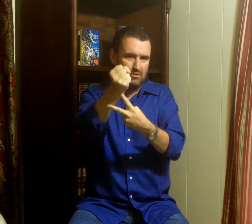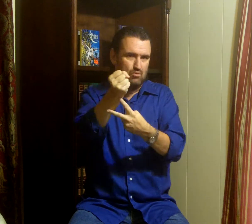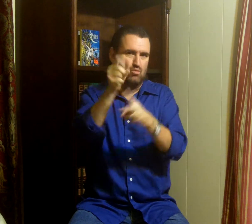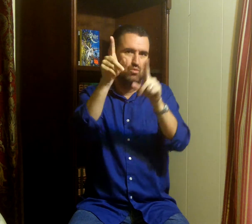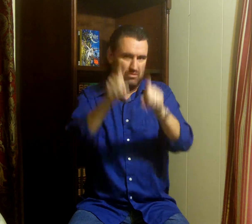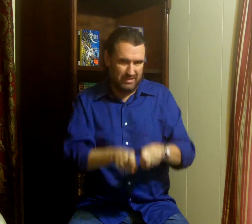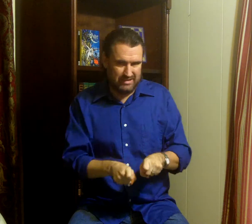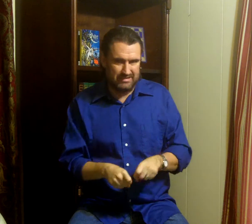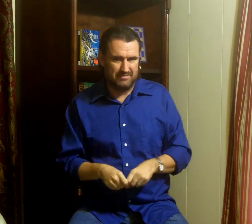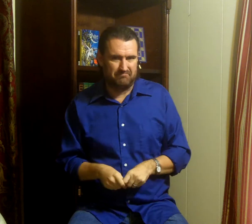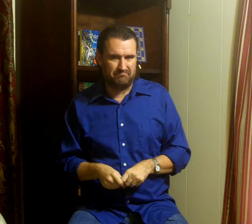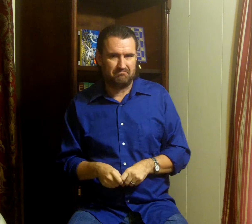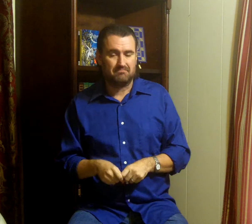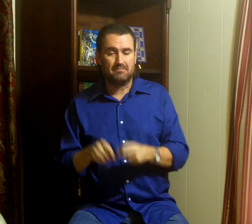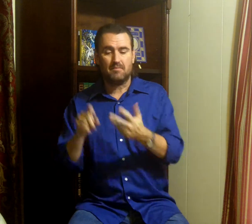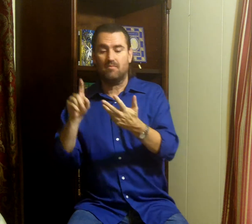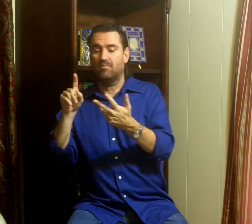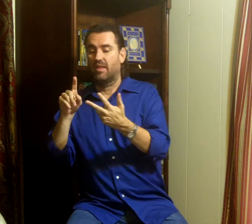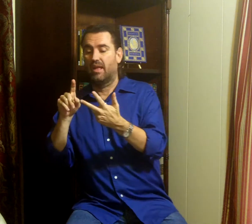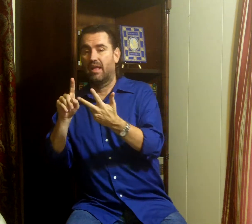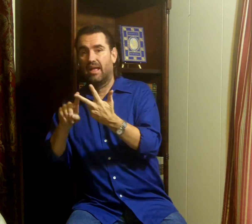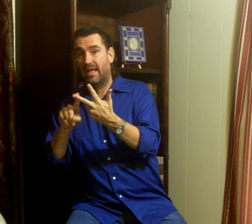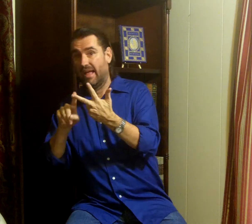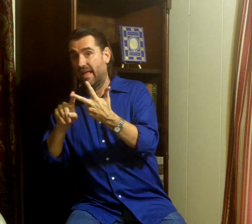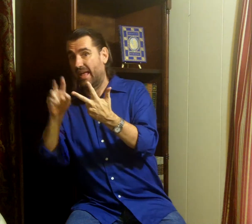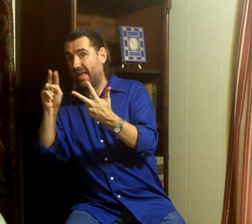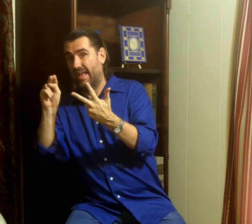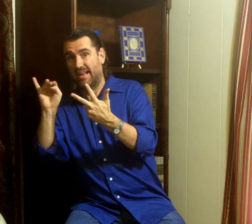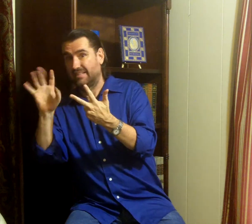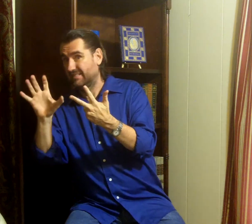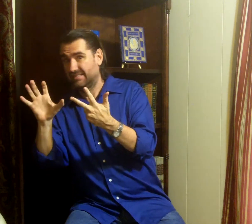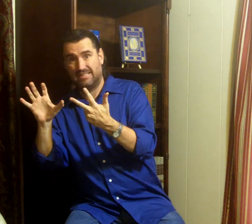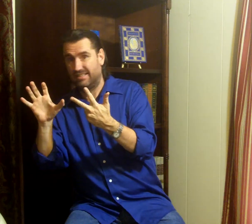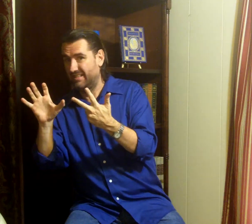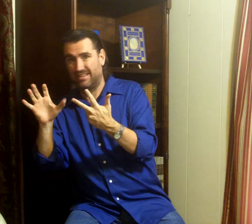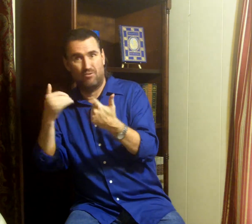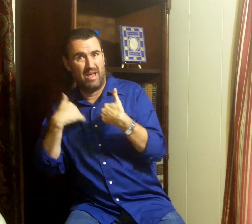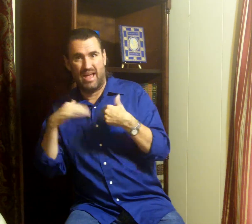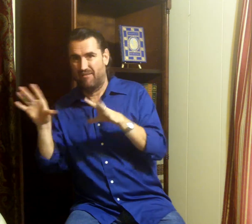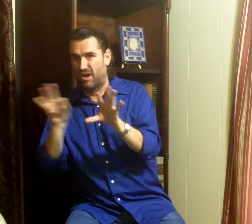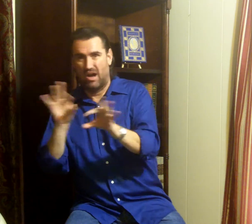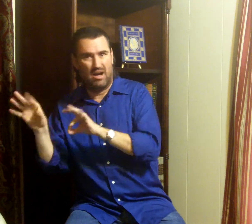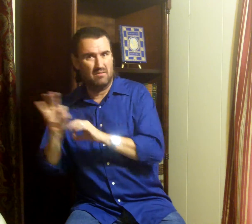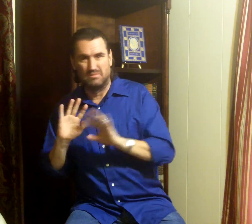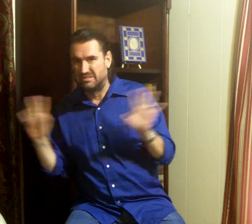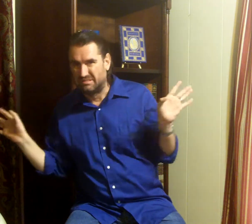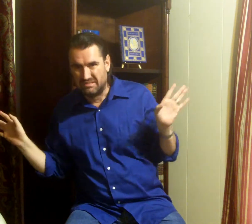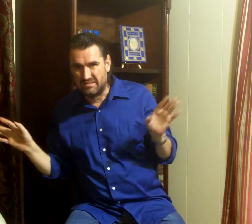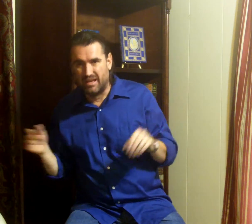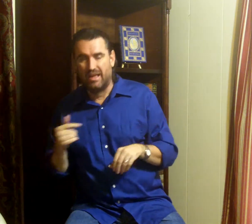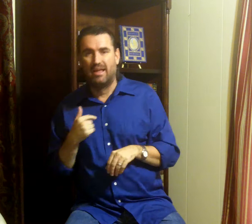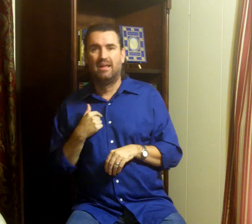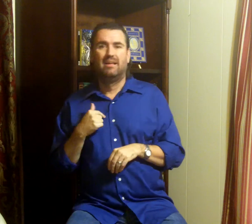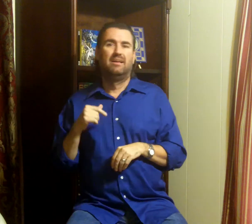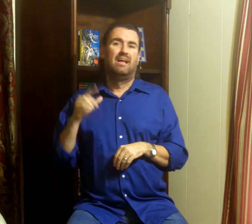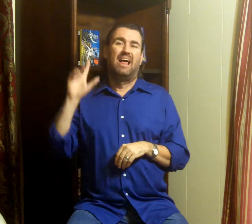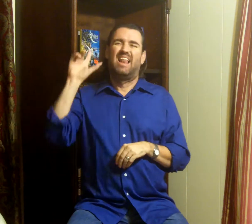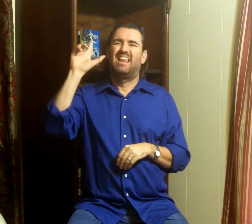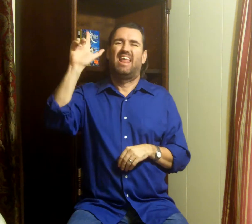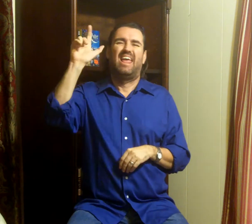NIC has no such options. We'll talk about where I think their future is going. They do have